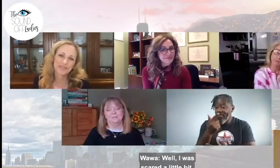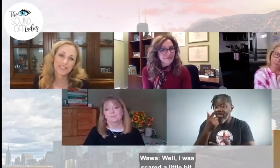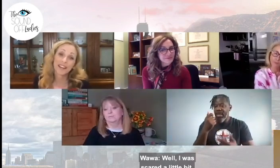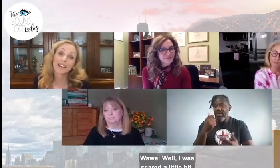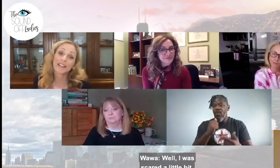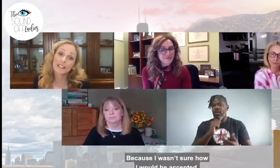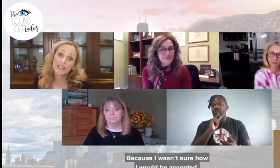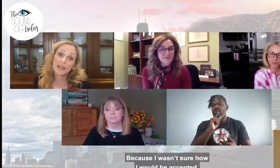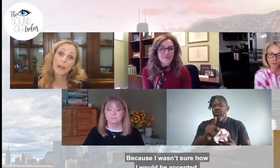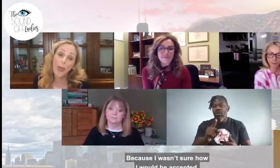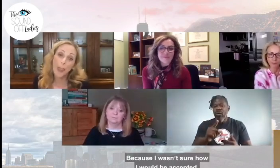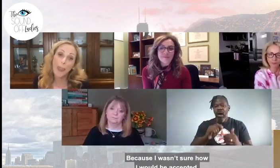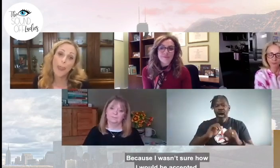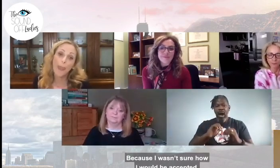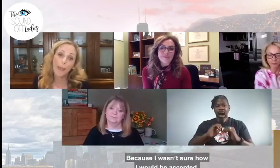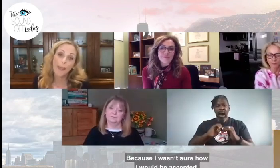was a little bit scared and nervous.